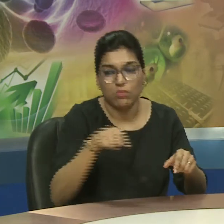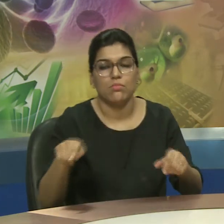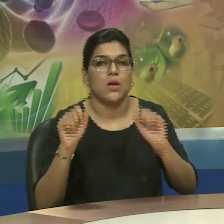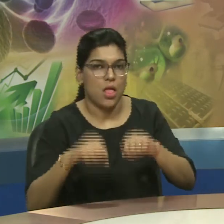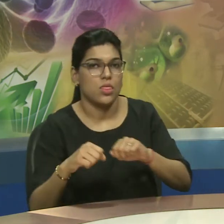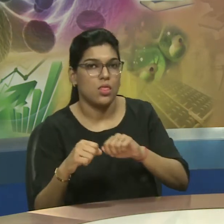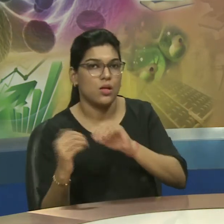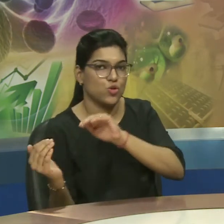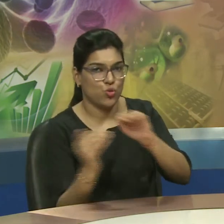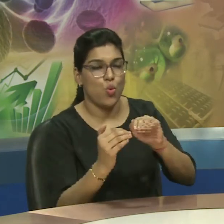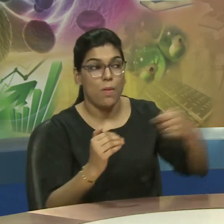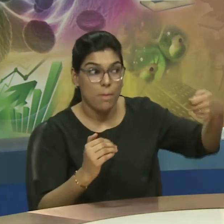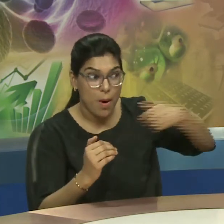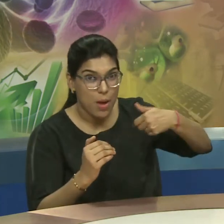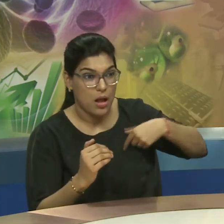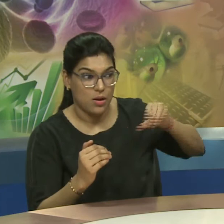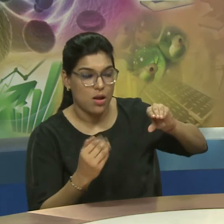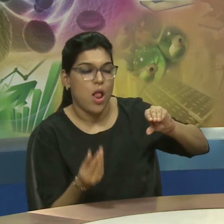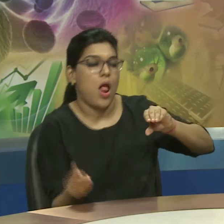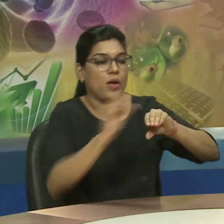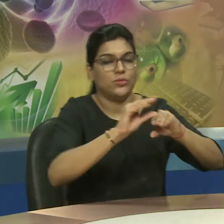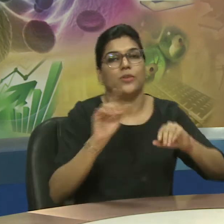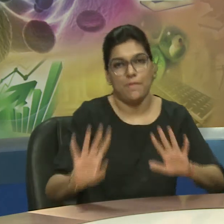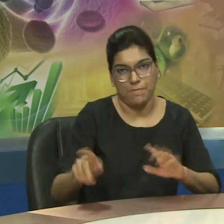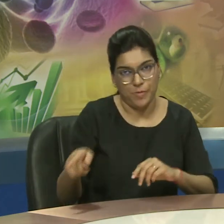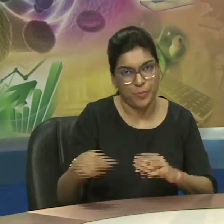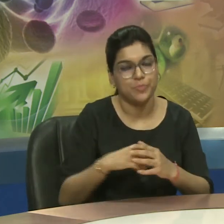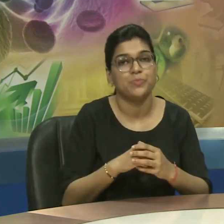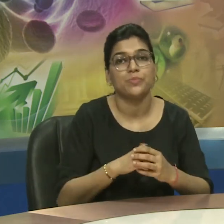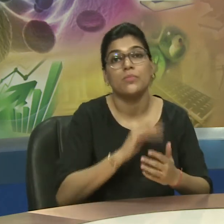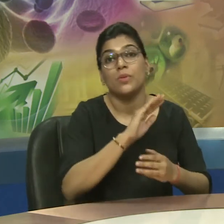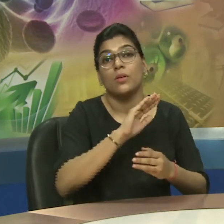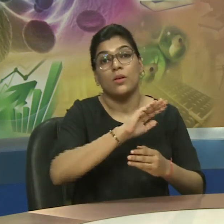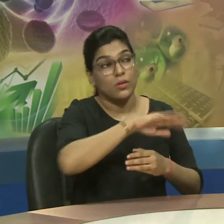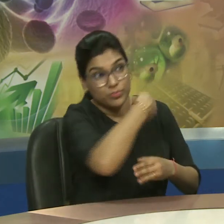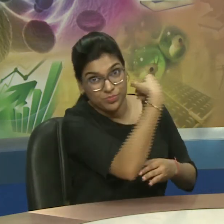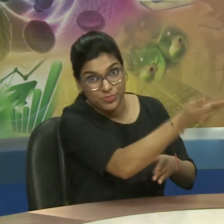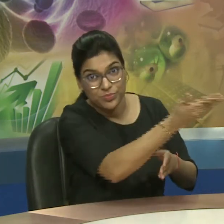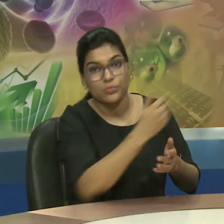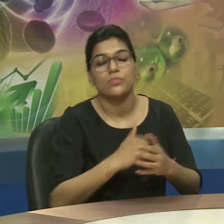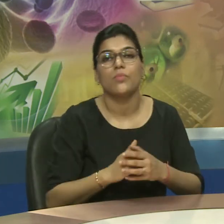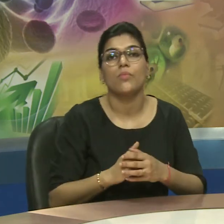In second, marine insurance, premium depends upon the nature of